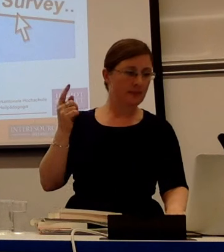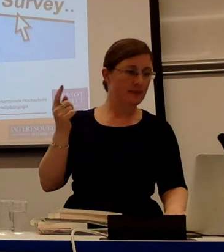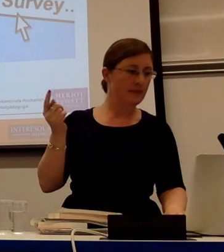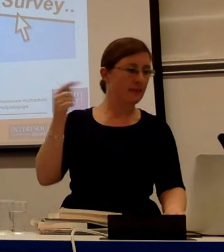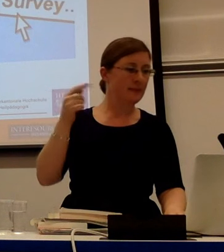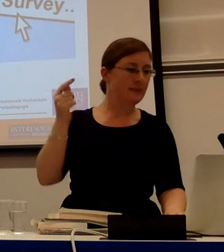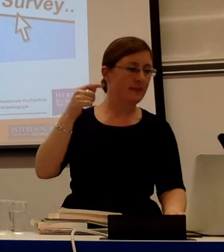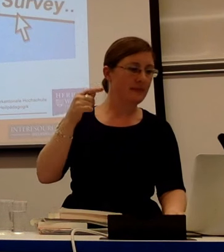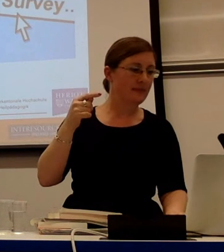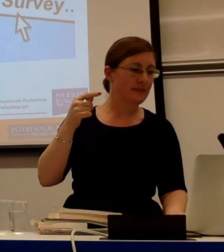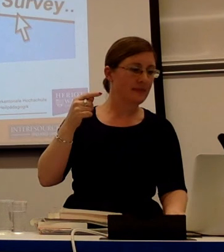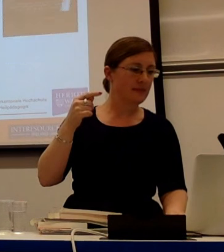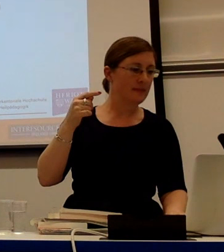online survey was constructed.